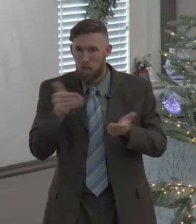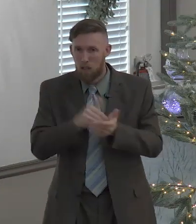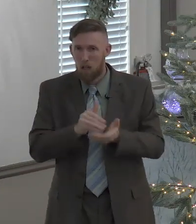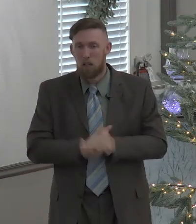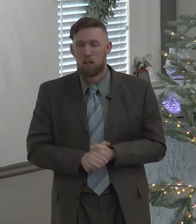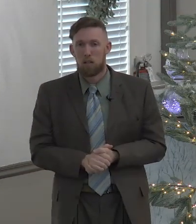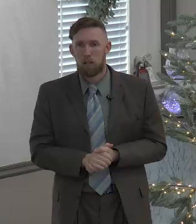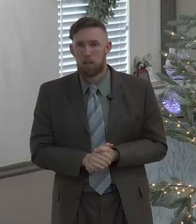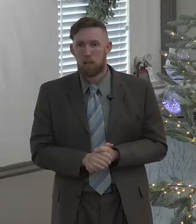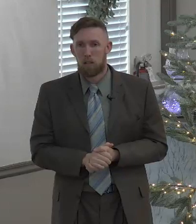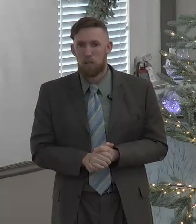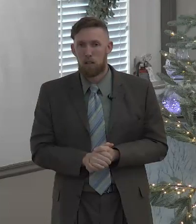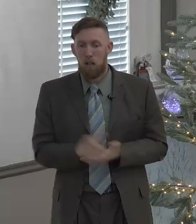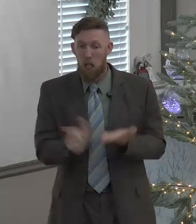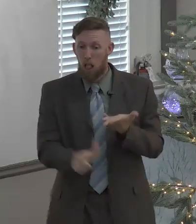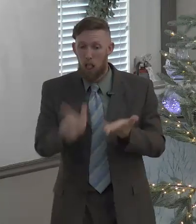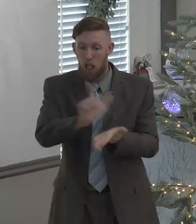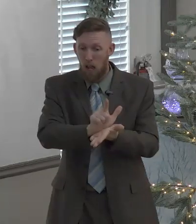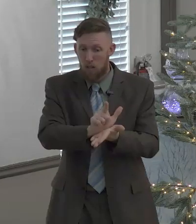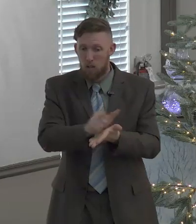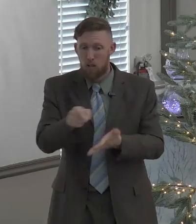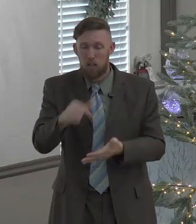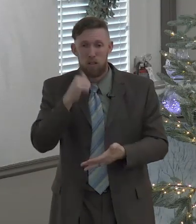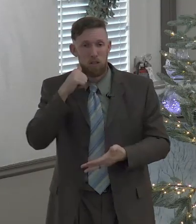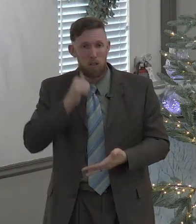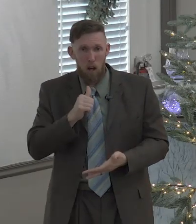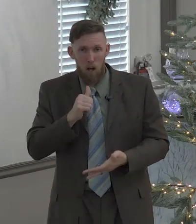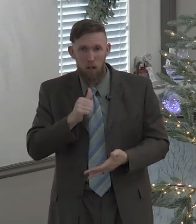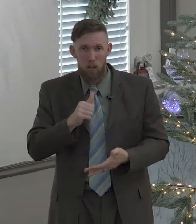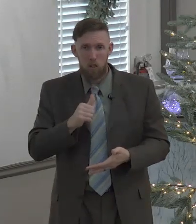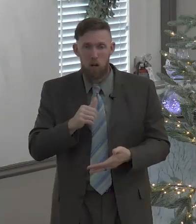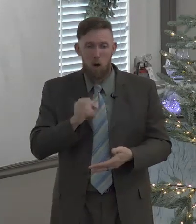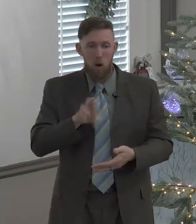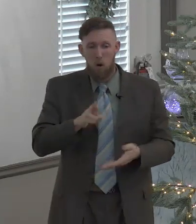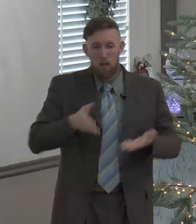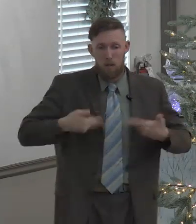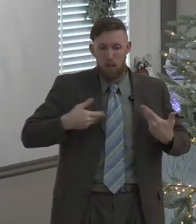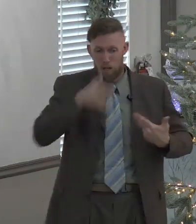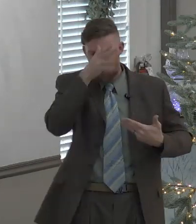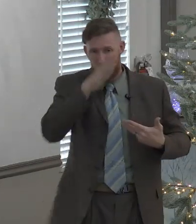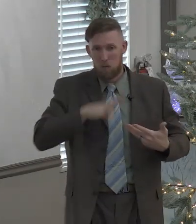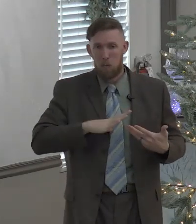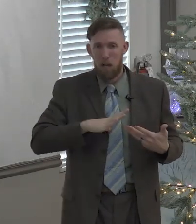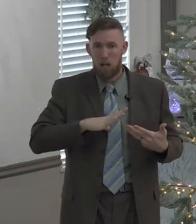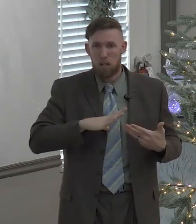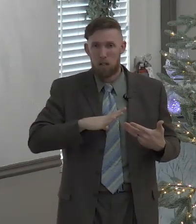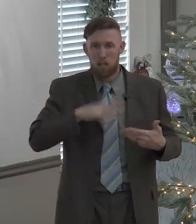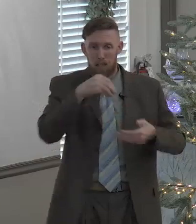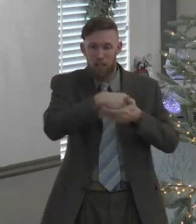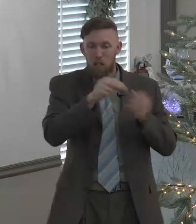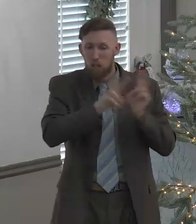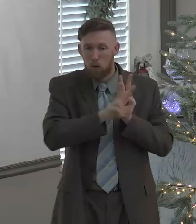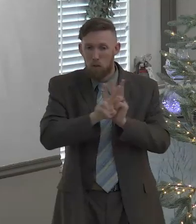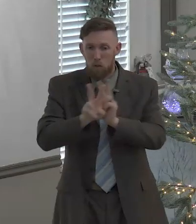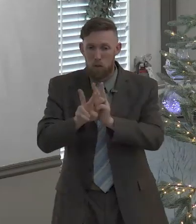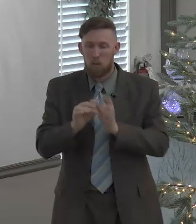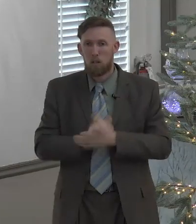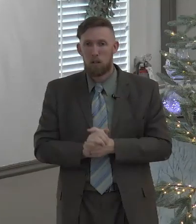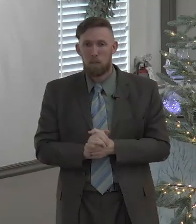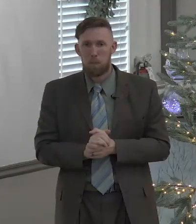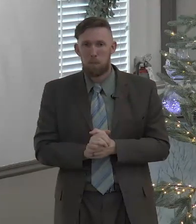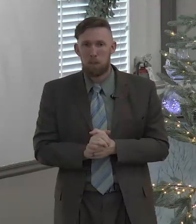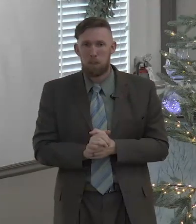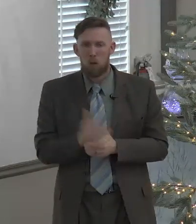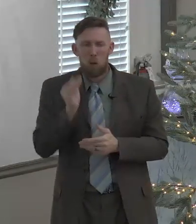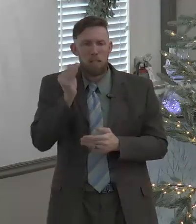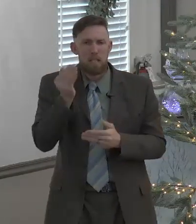whether it's the young man who's being carried out in the funeral byre out of town and Jesus stops them, or whether it's